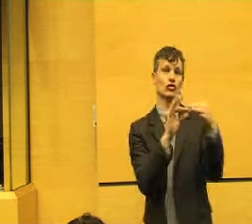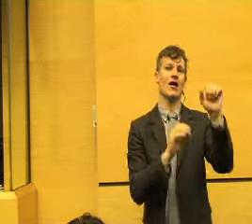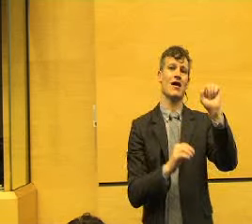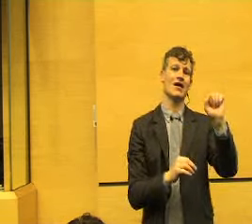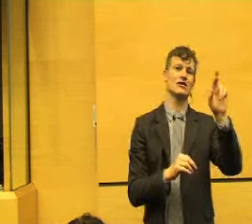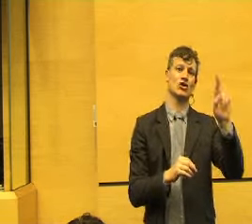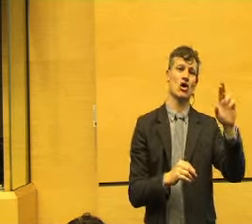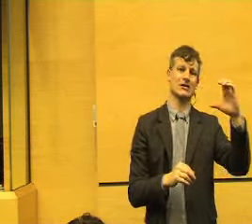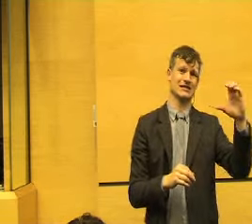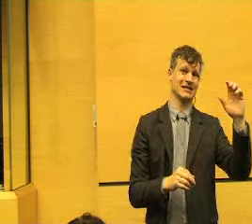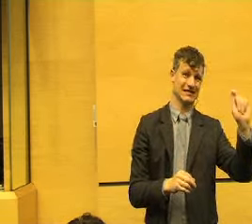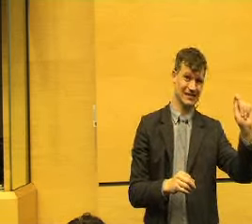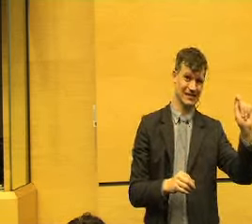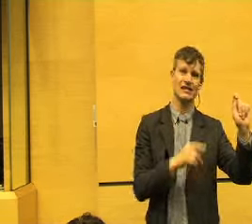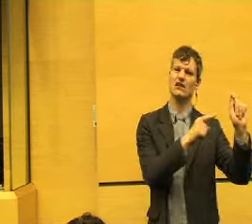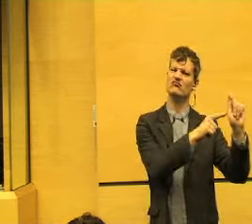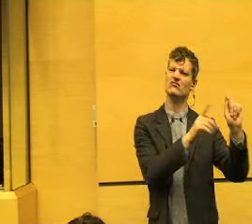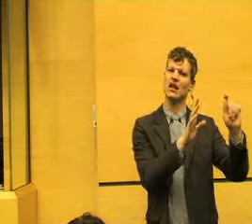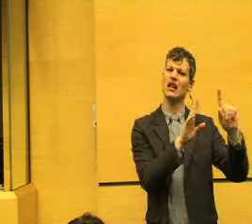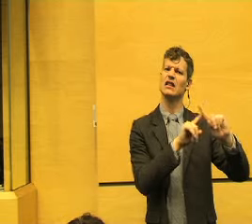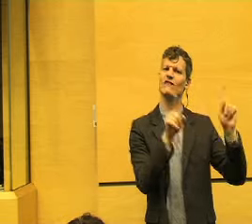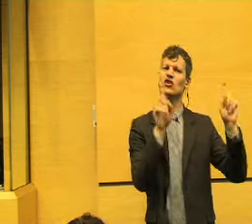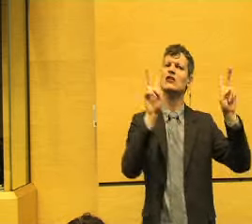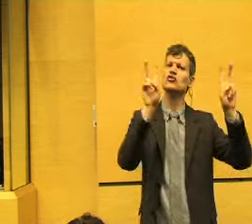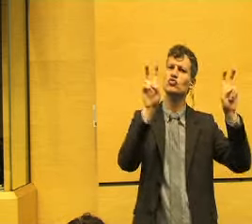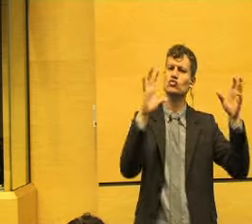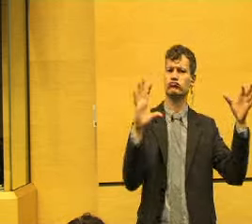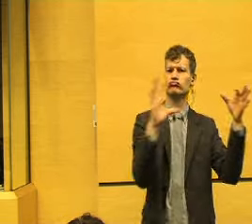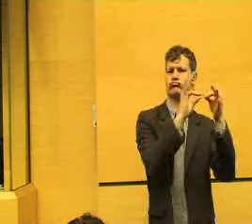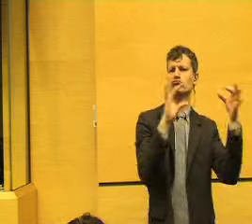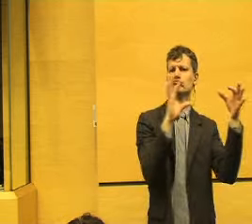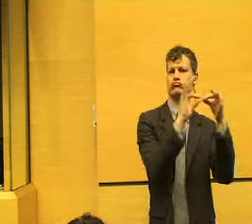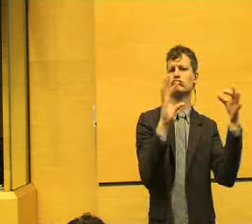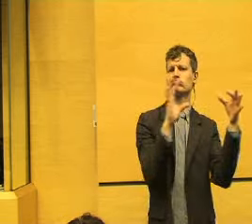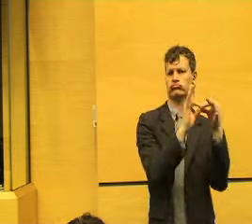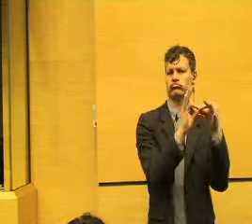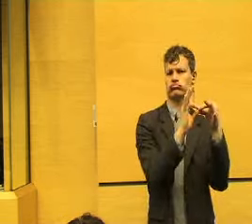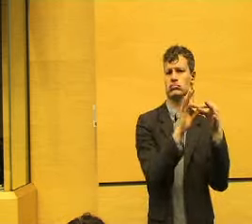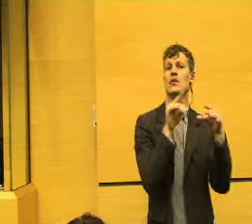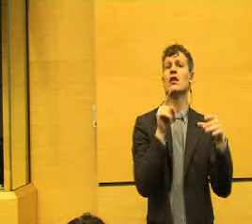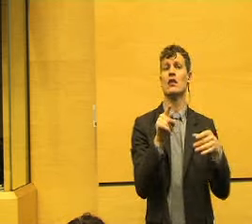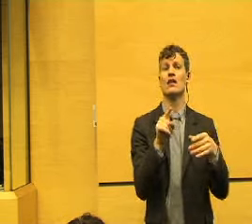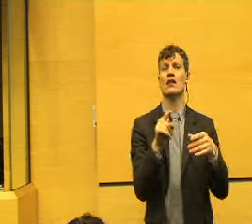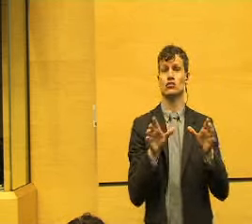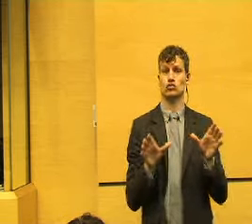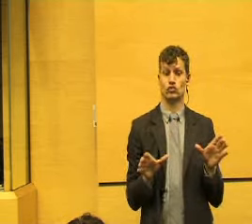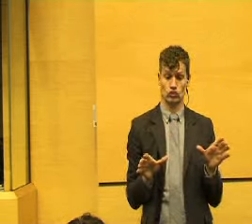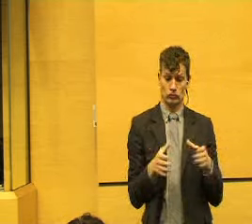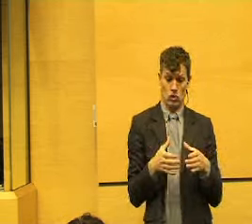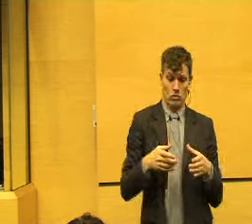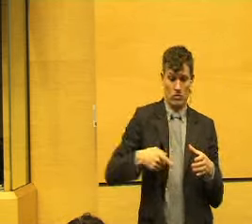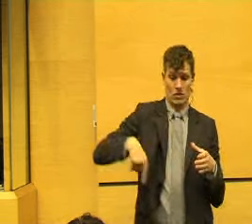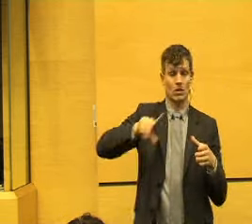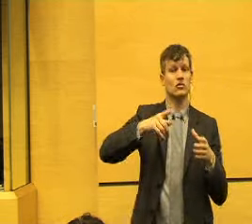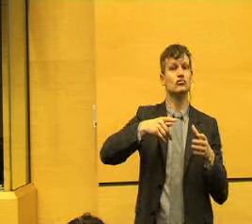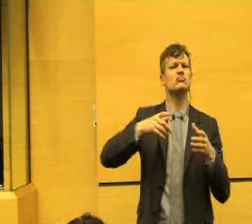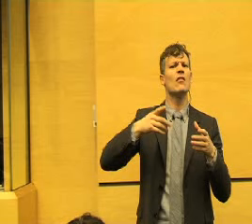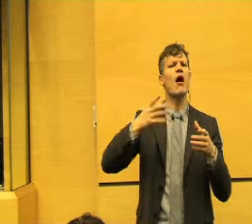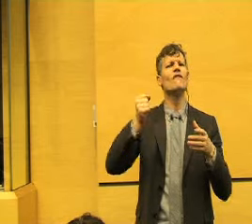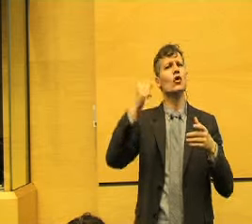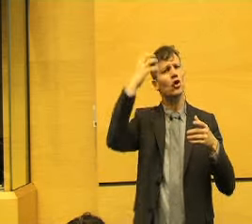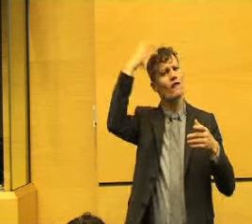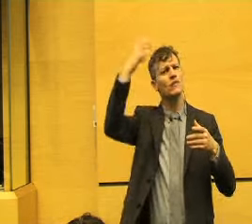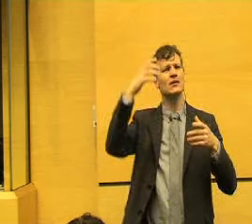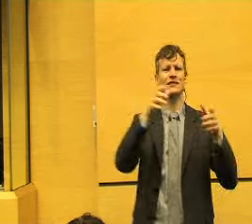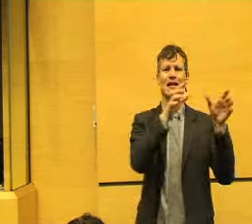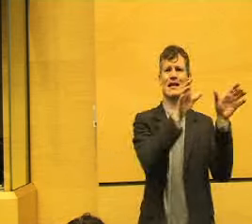NHRCT on various issues. In September last year, the Department together with other government